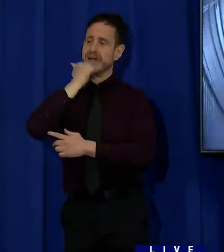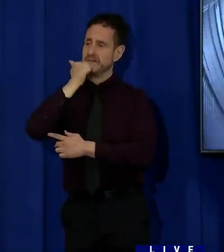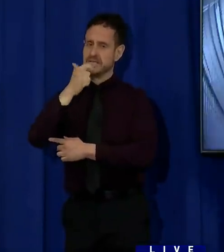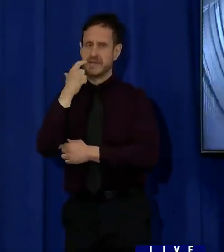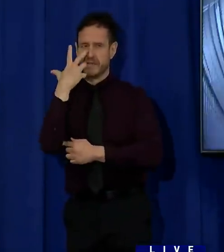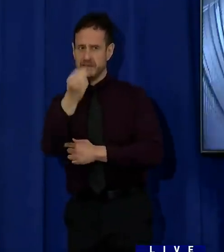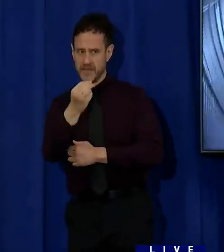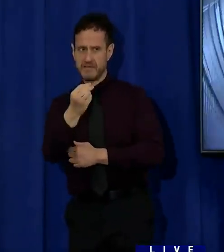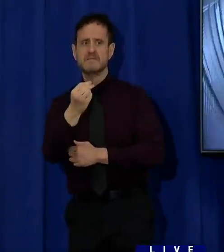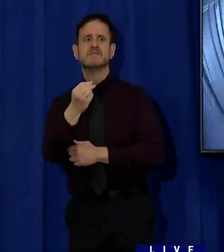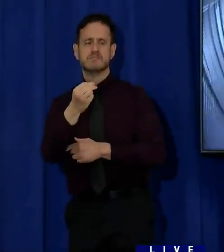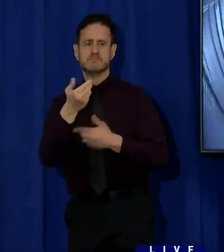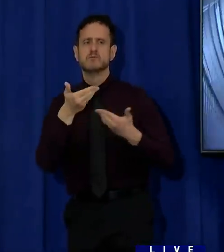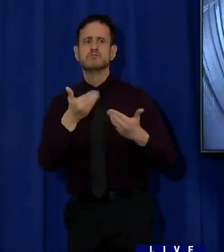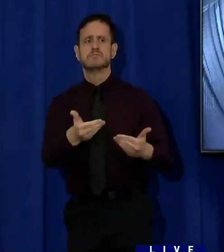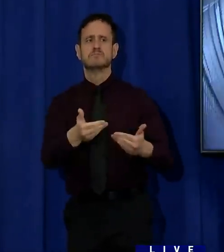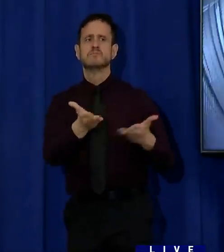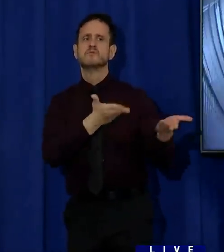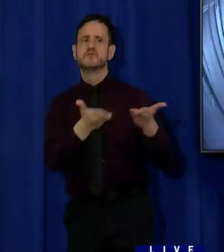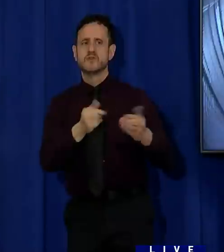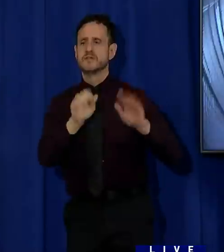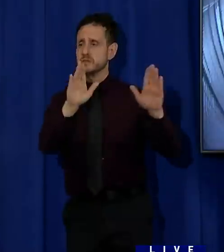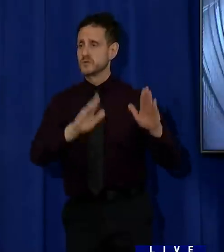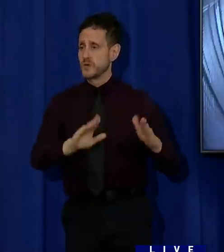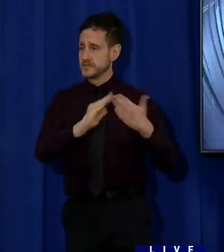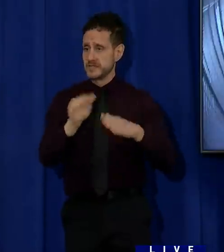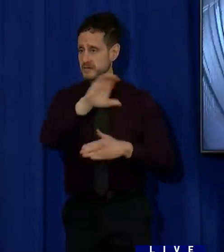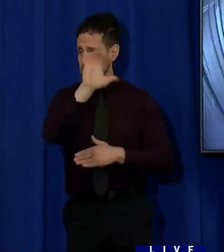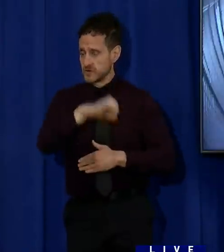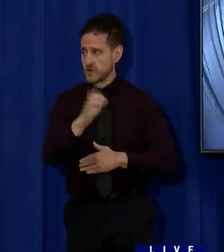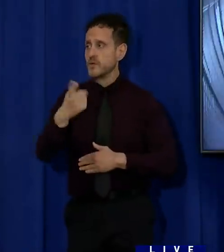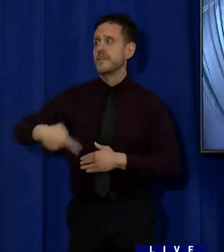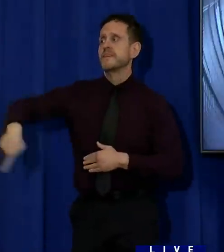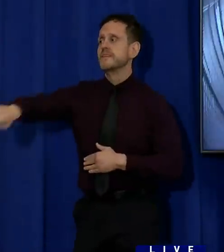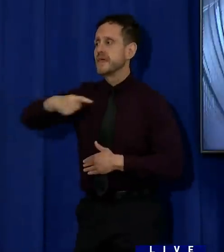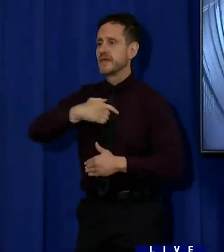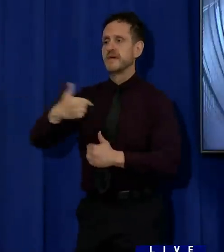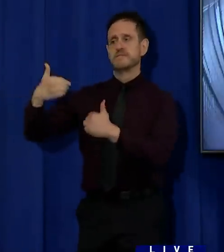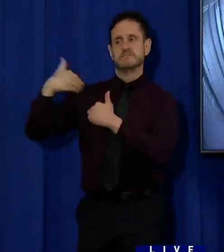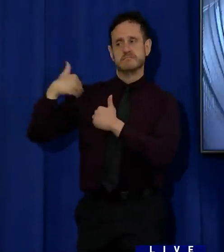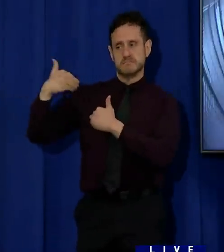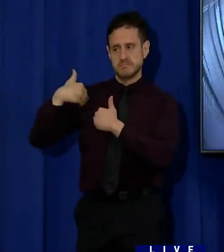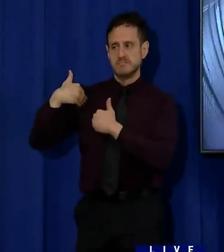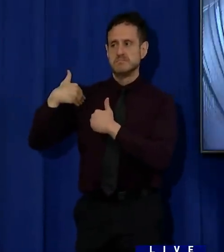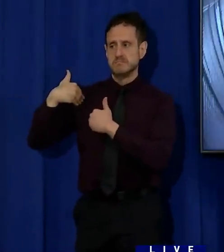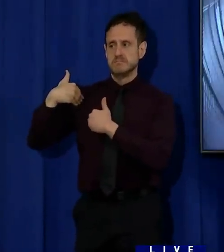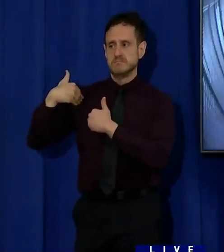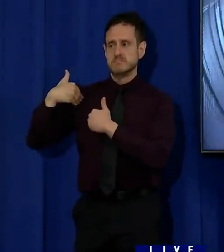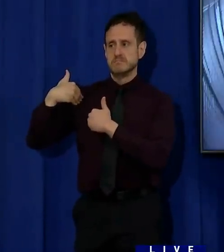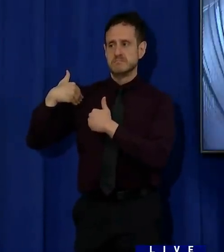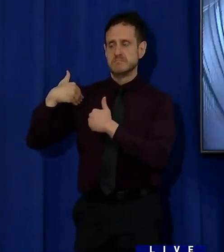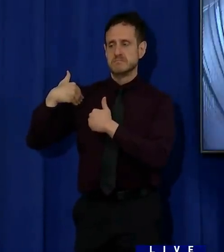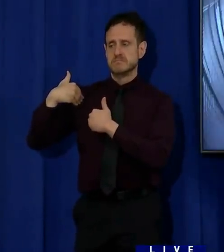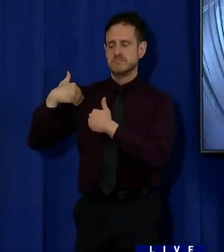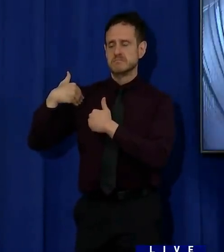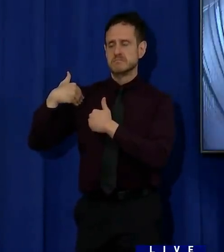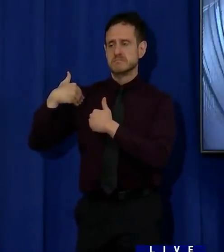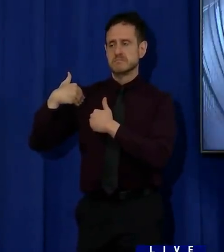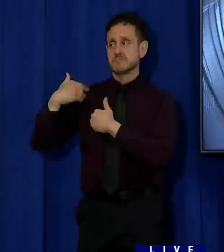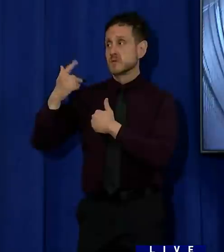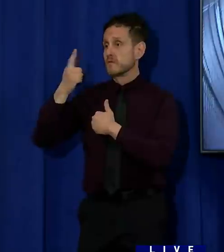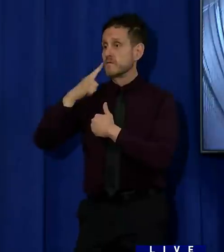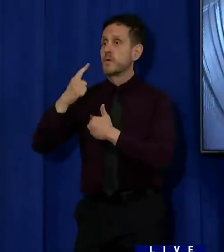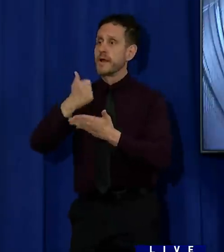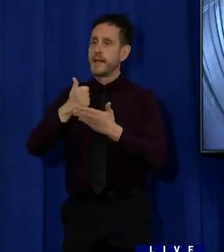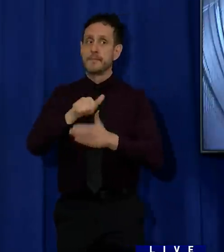door to serve this great city. They owe a responsibility and an obligation, not only to the